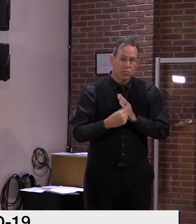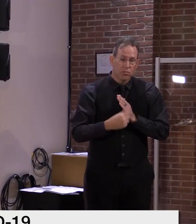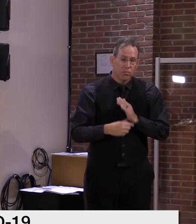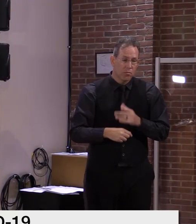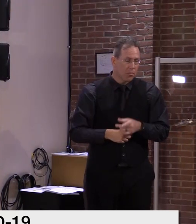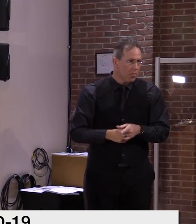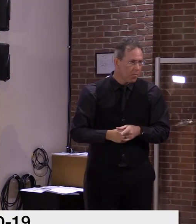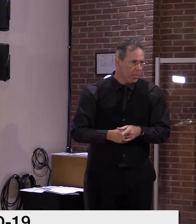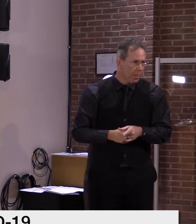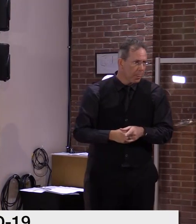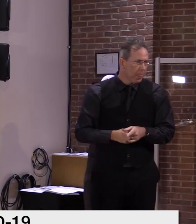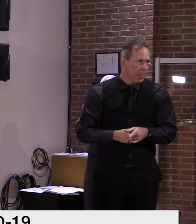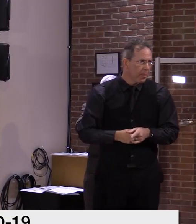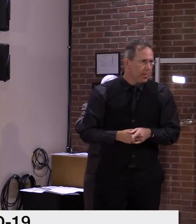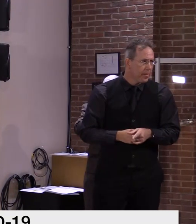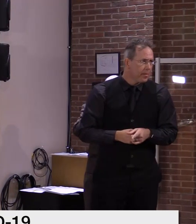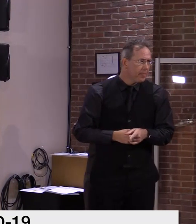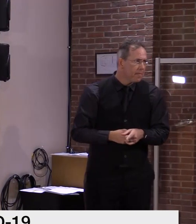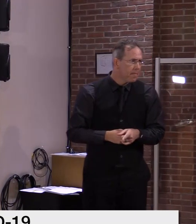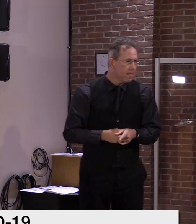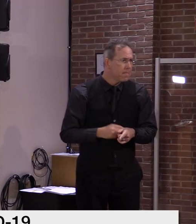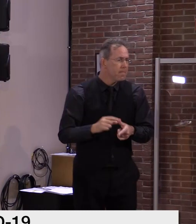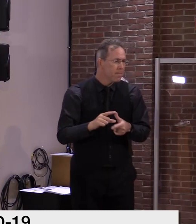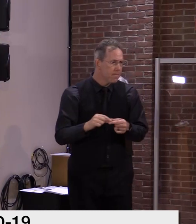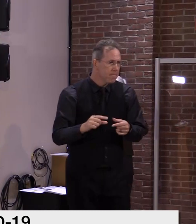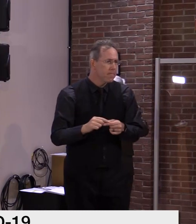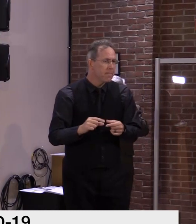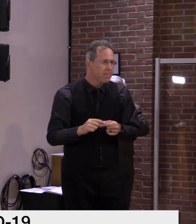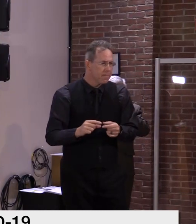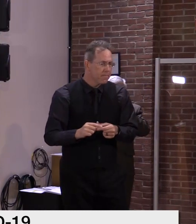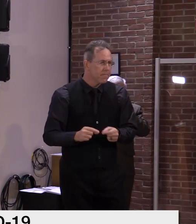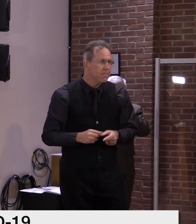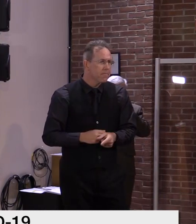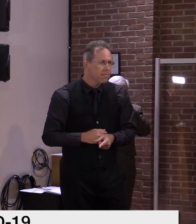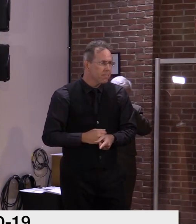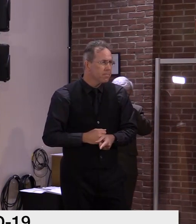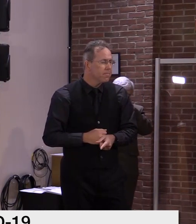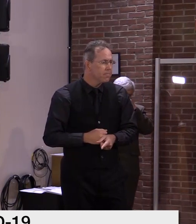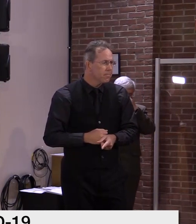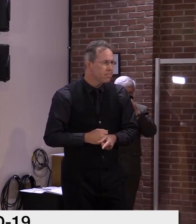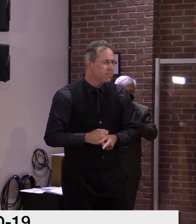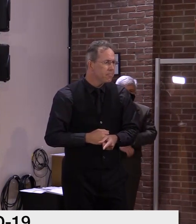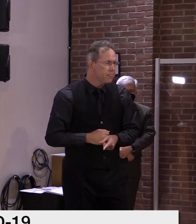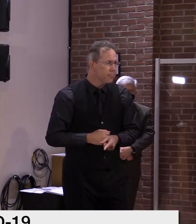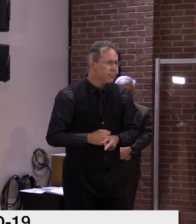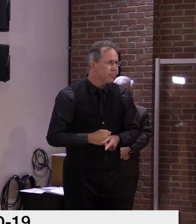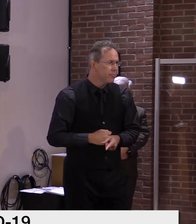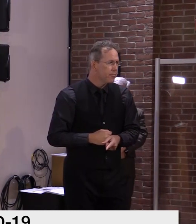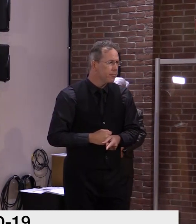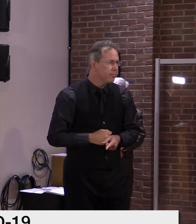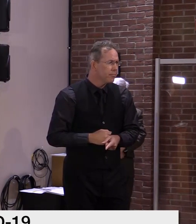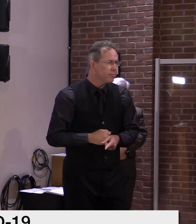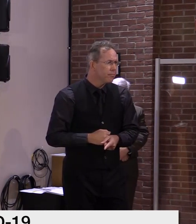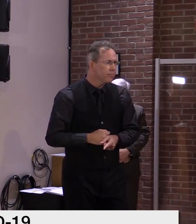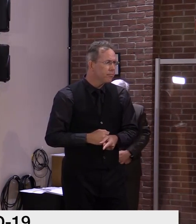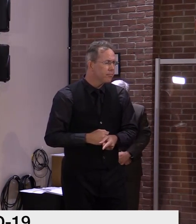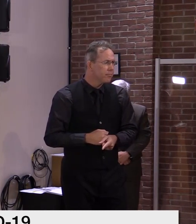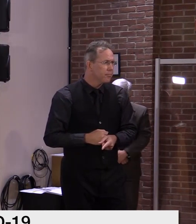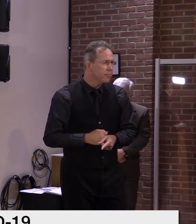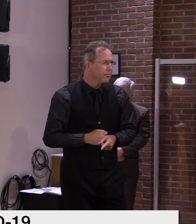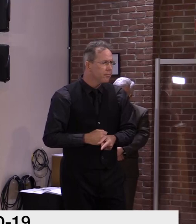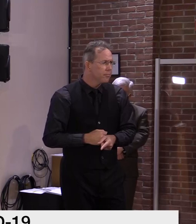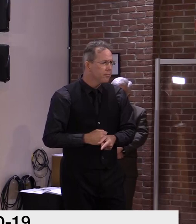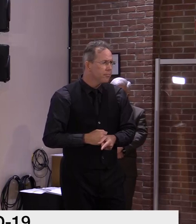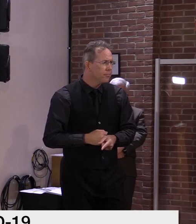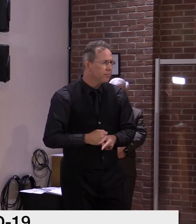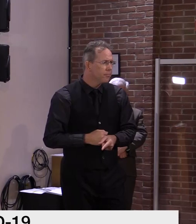House. Governor, some of my homeless readers say that the eviction moratorium has in effect frozen turnover in housing, and